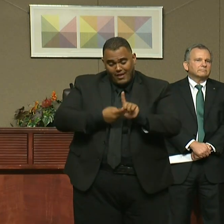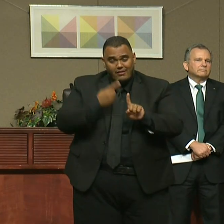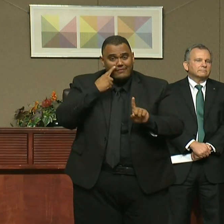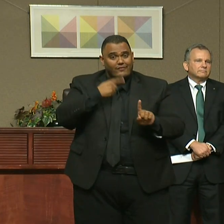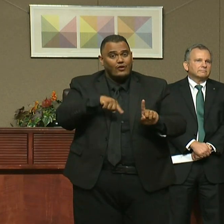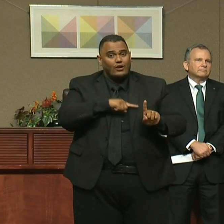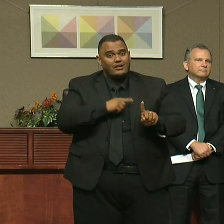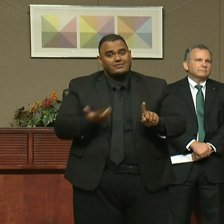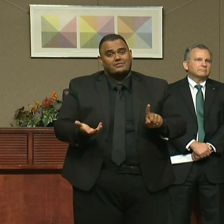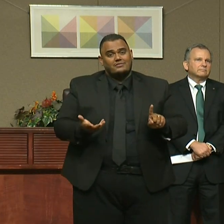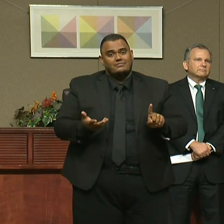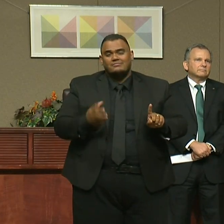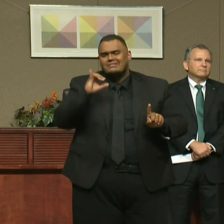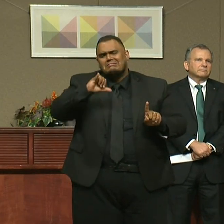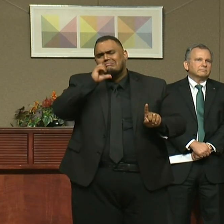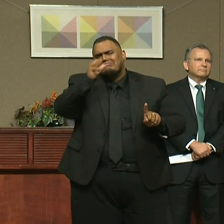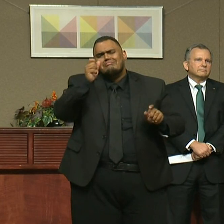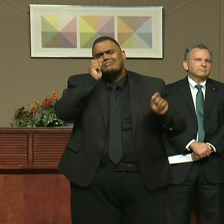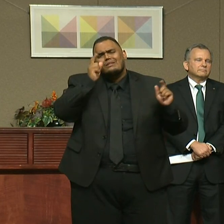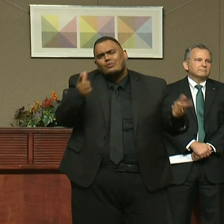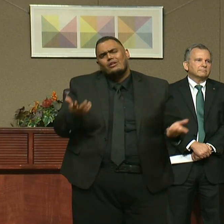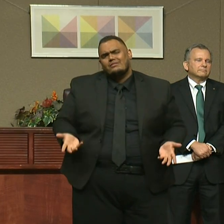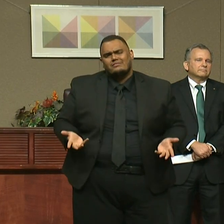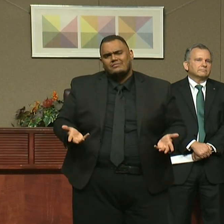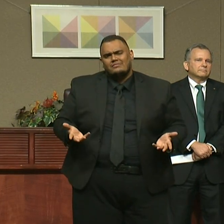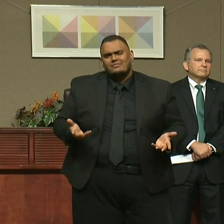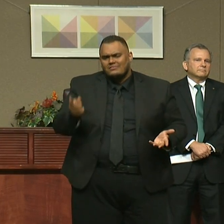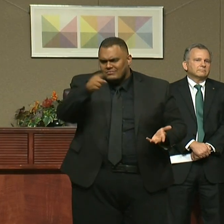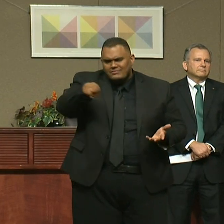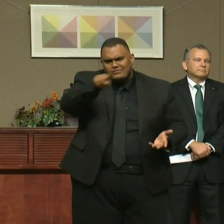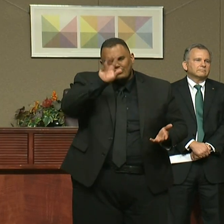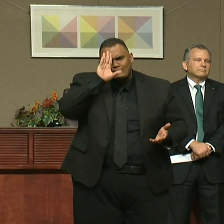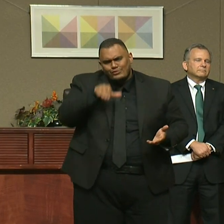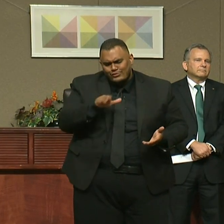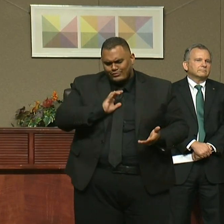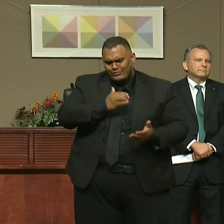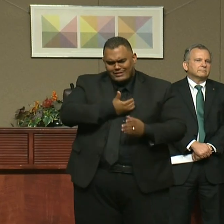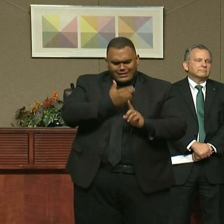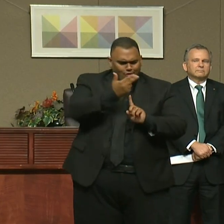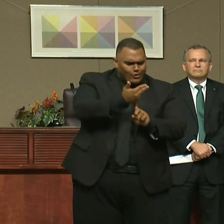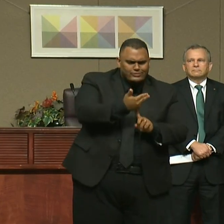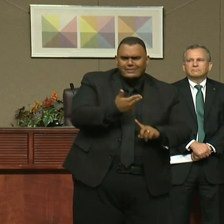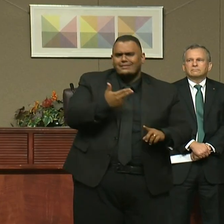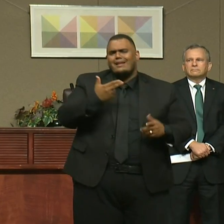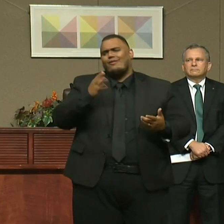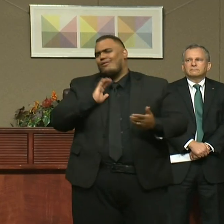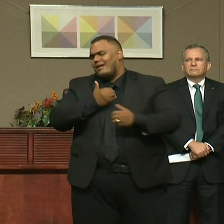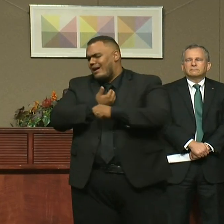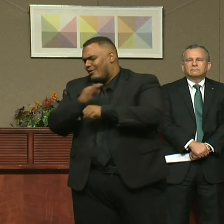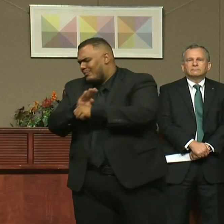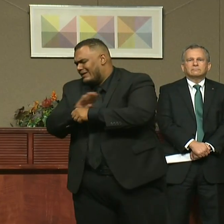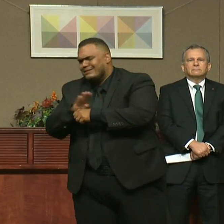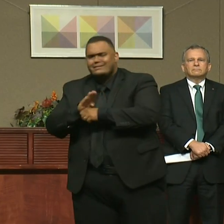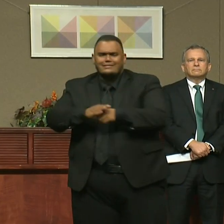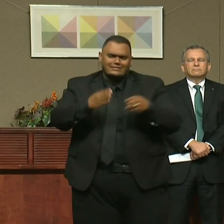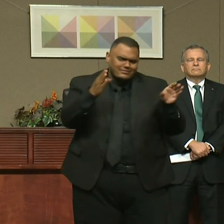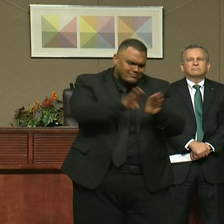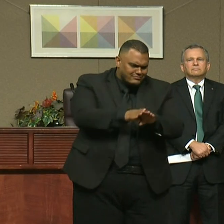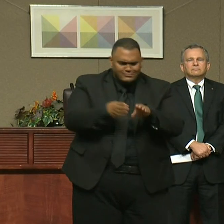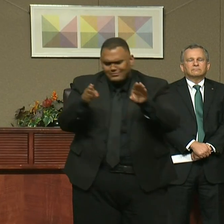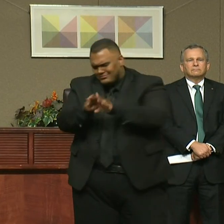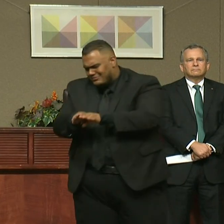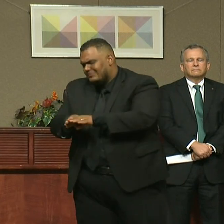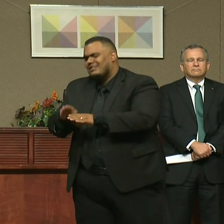any of us because, you've been here. You know that our hotels and our businesses were shut down, our theme parks, but you should